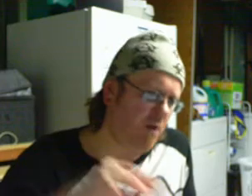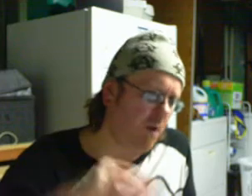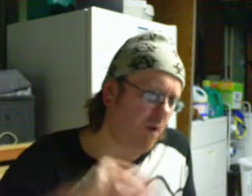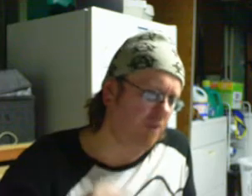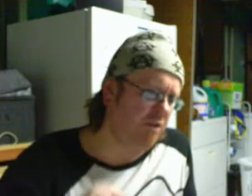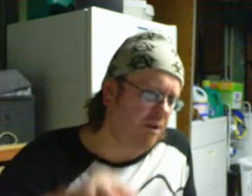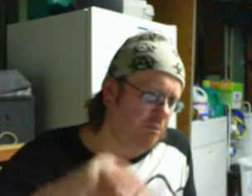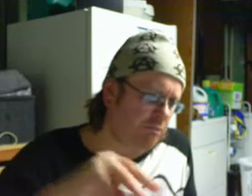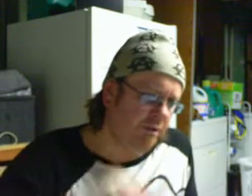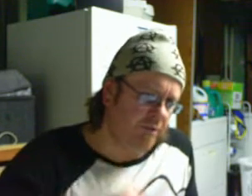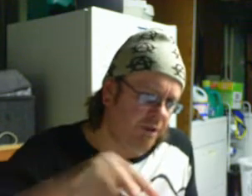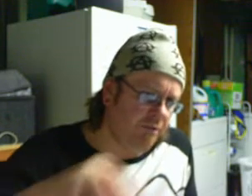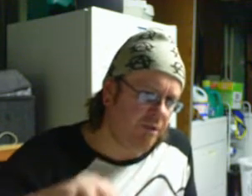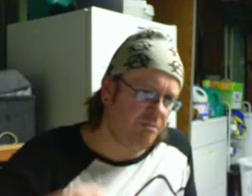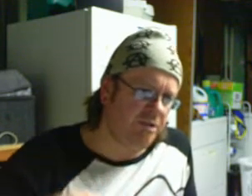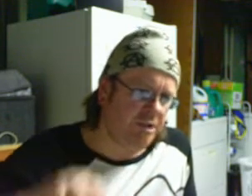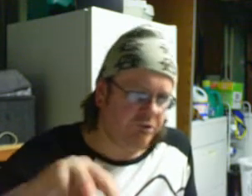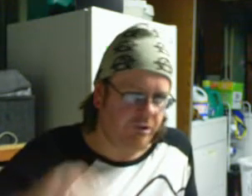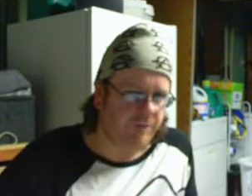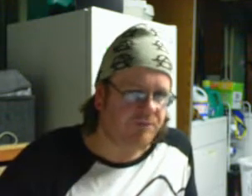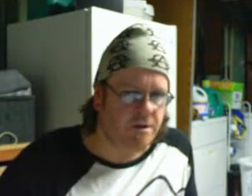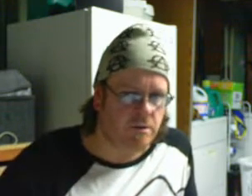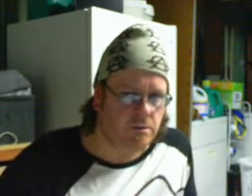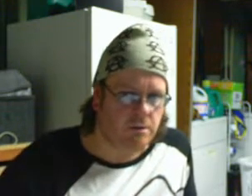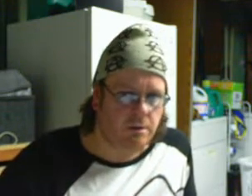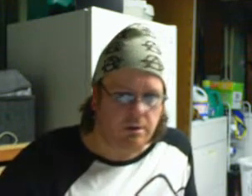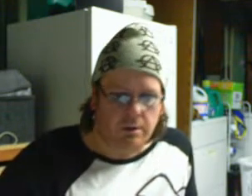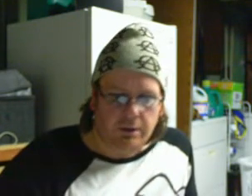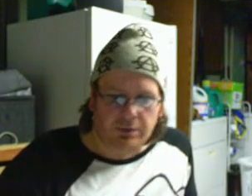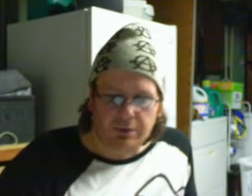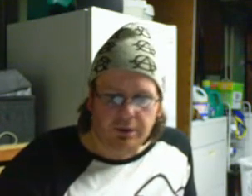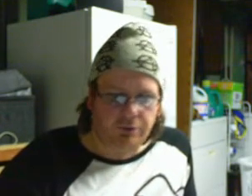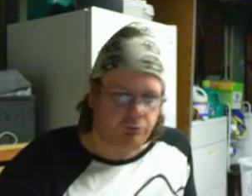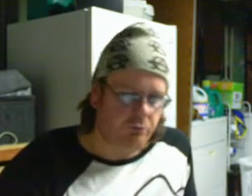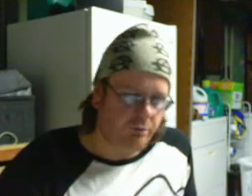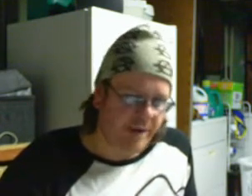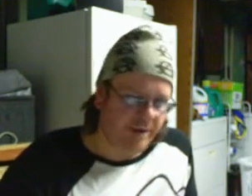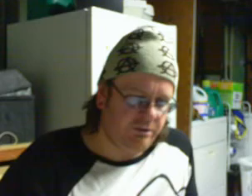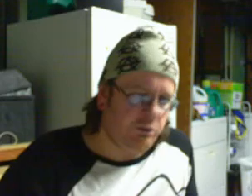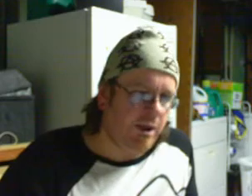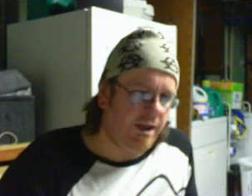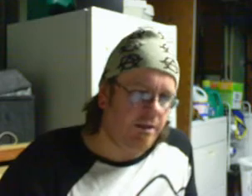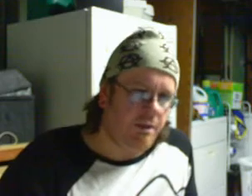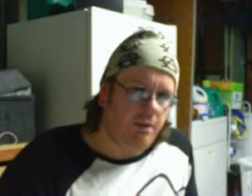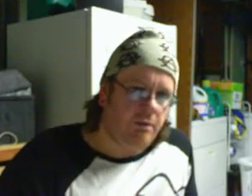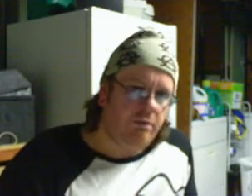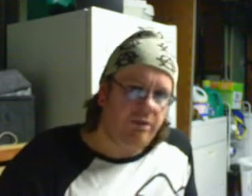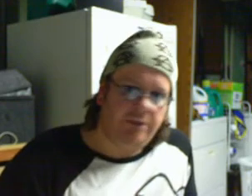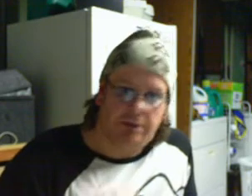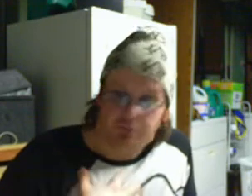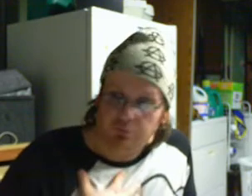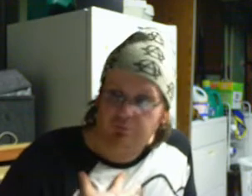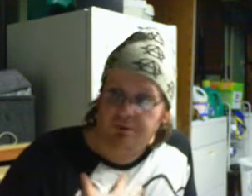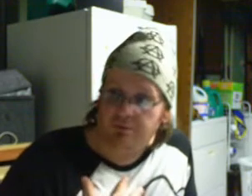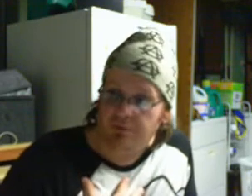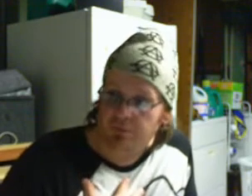always threats and intimidation and fear. And then they get you to react in a way that they tell you is beneficial to